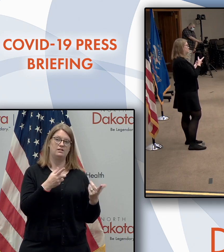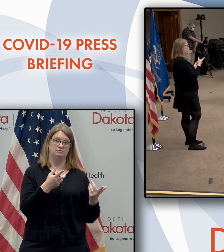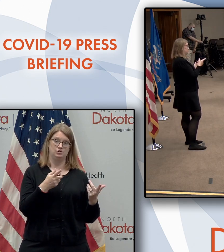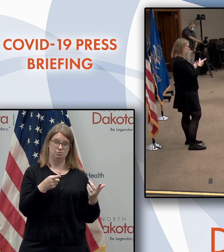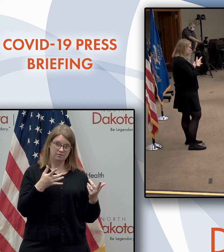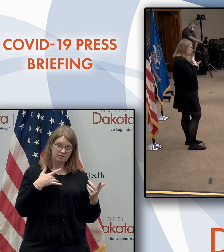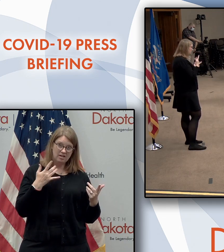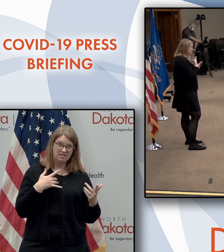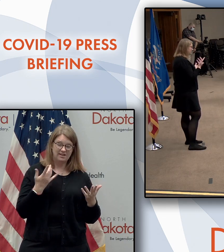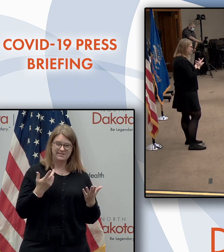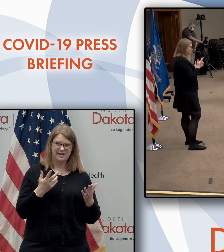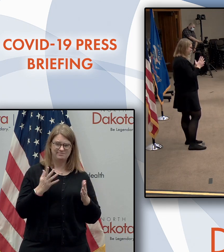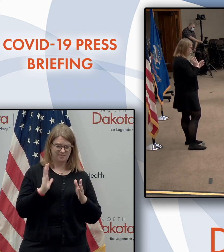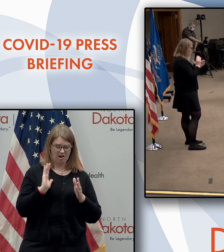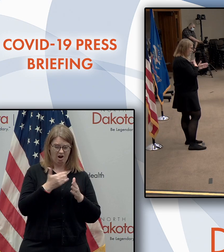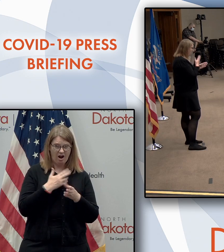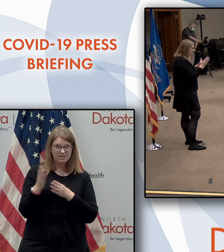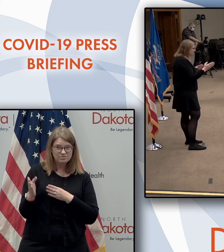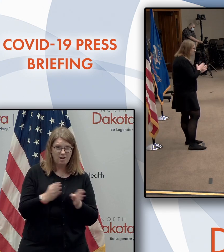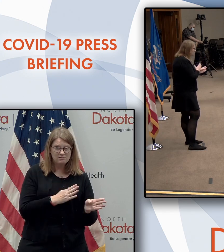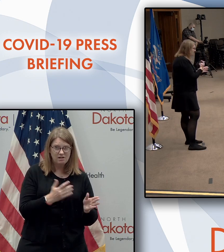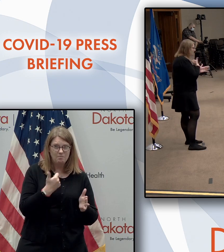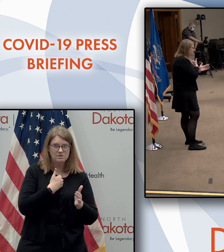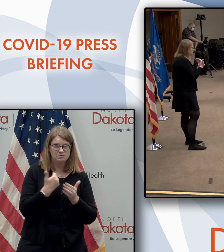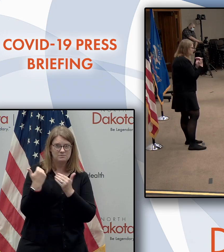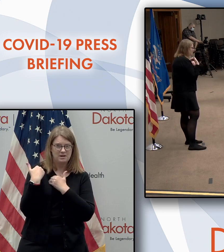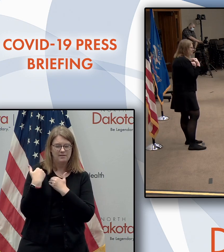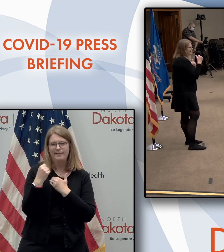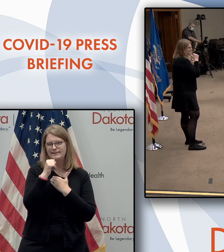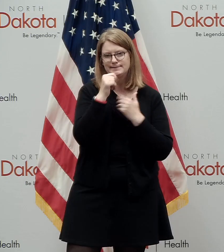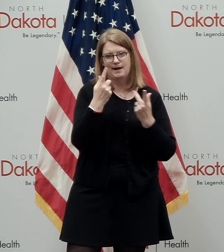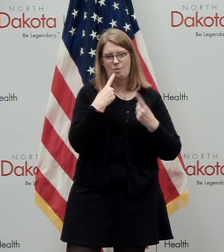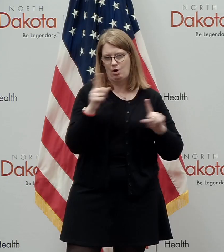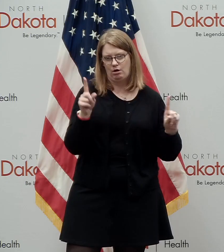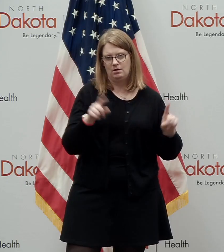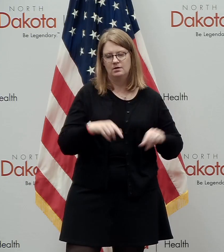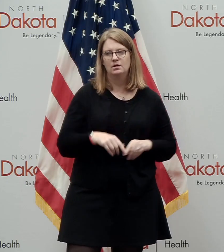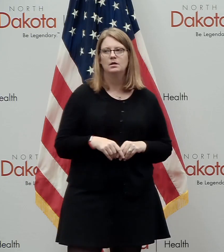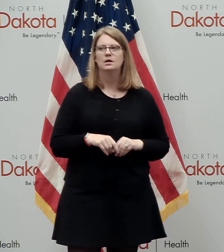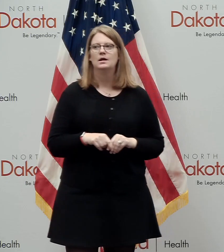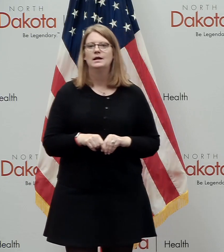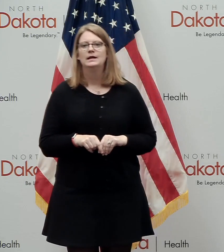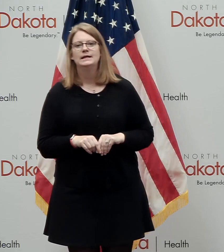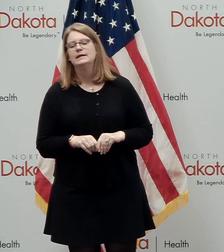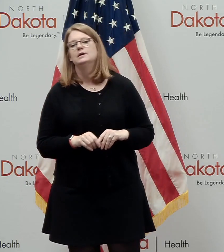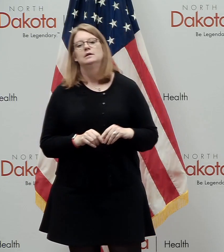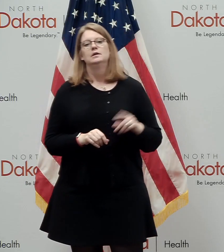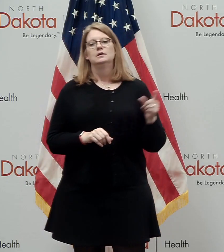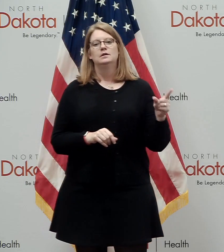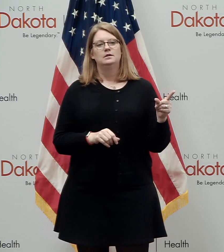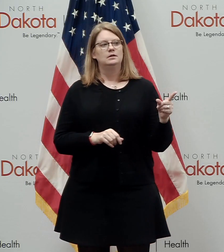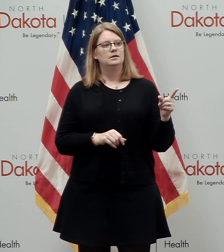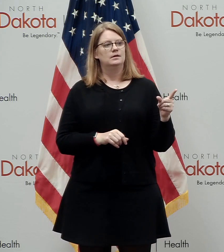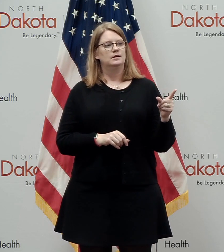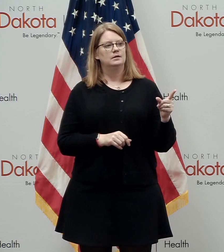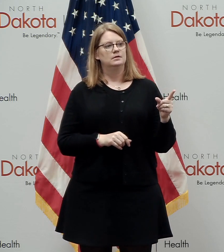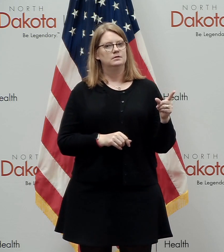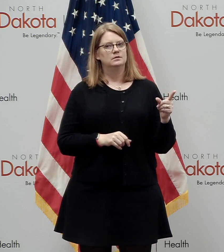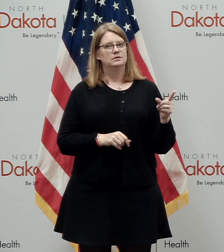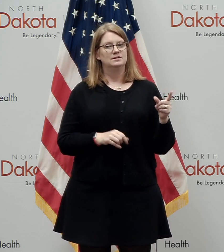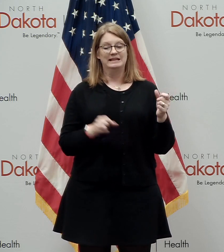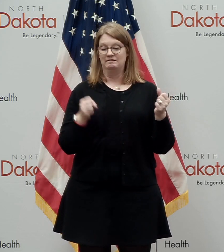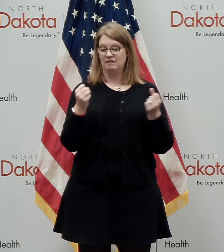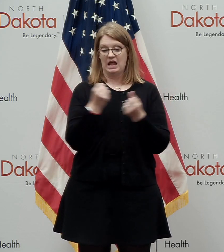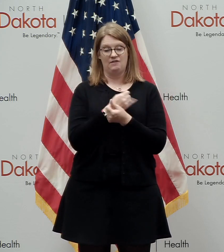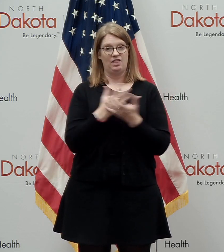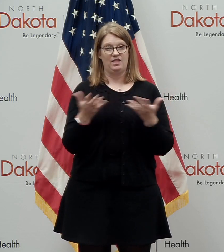of relying on personal responsibility is not working here? Well, I think we said all the tools are always going to be on the